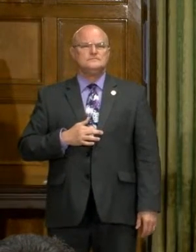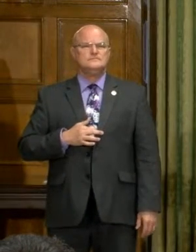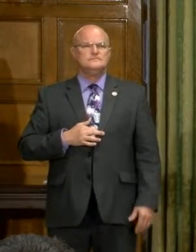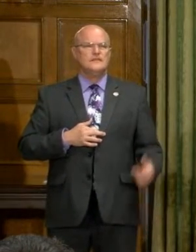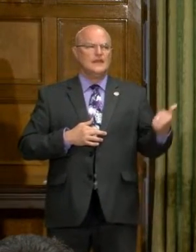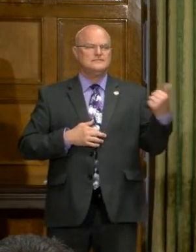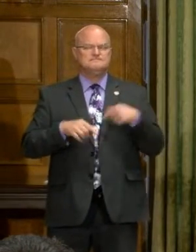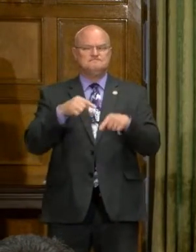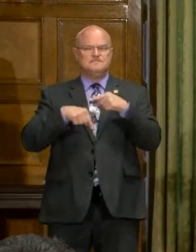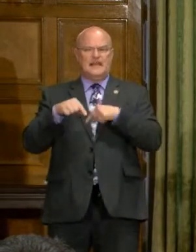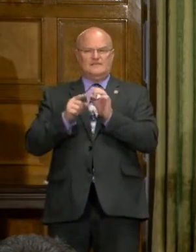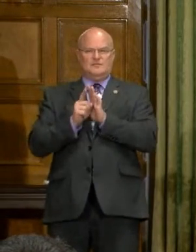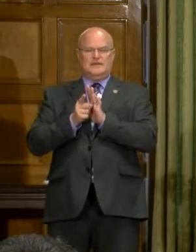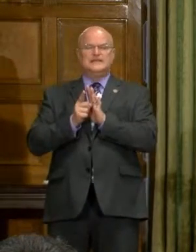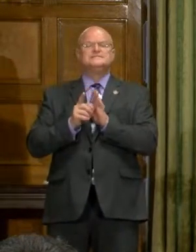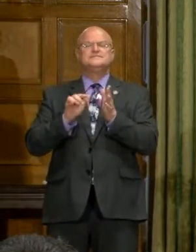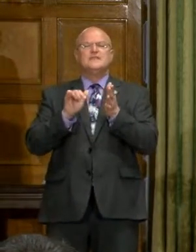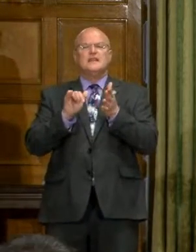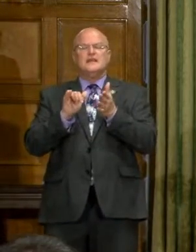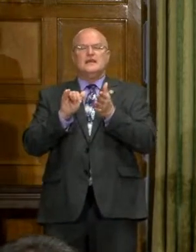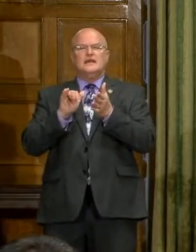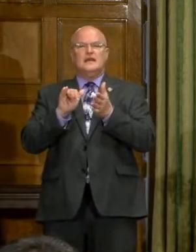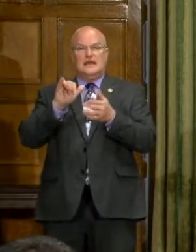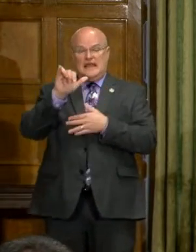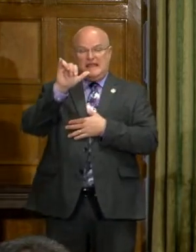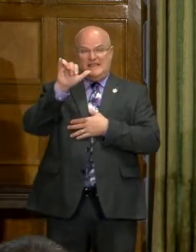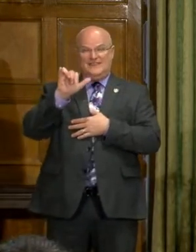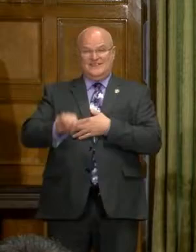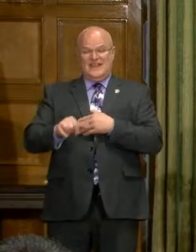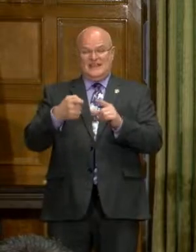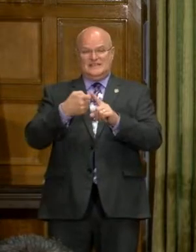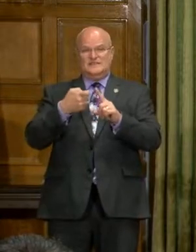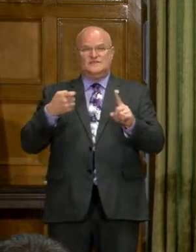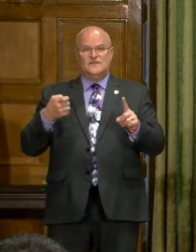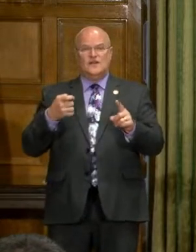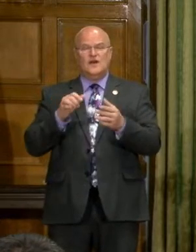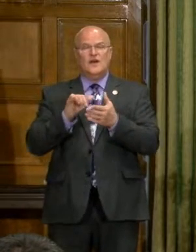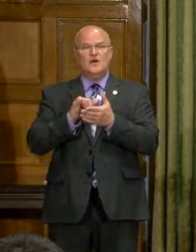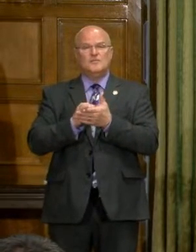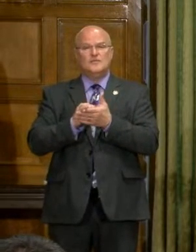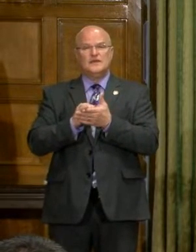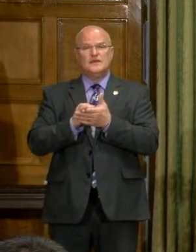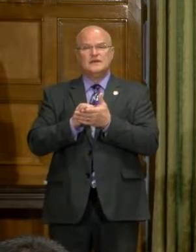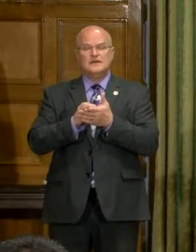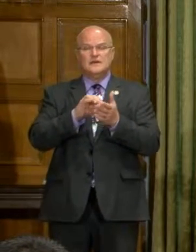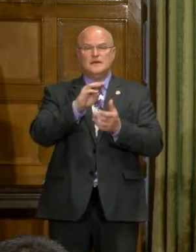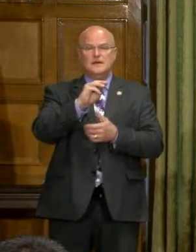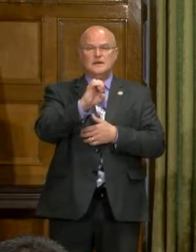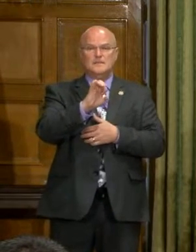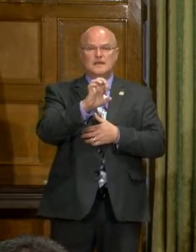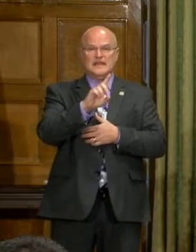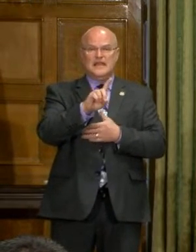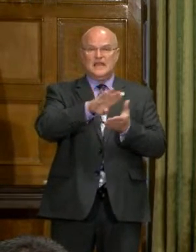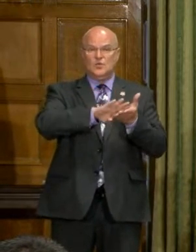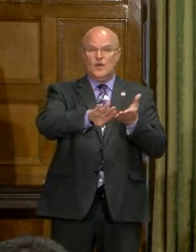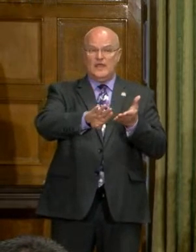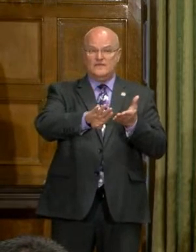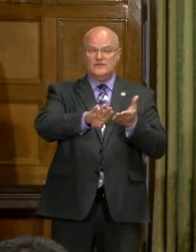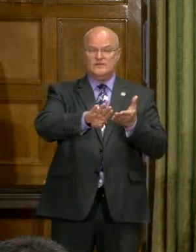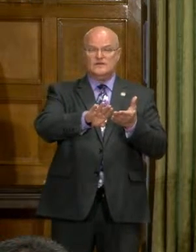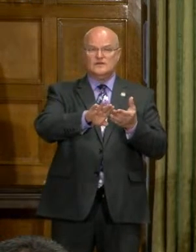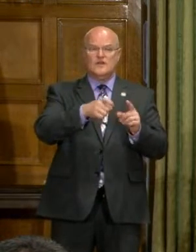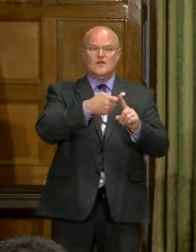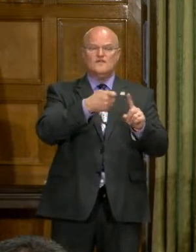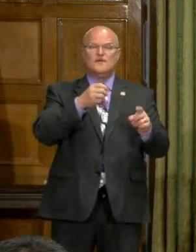this? Well, let me back up for a second. That which comes from the Medicaid waiver comes